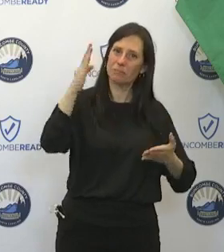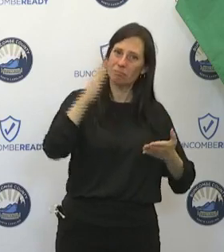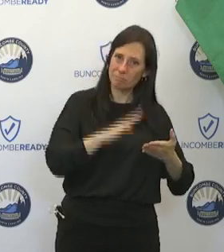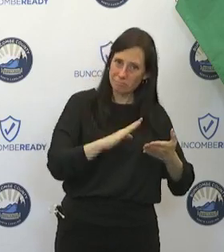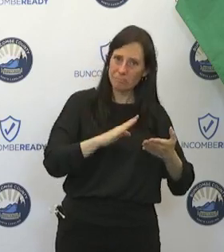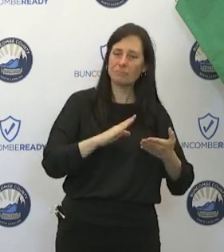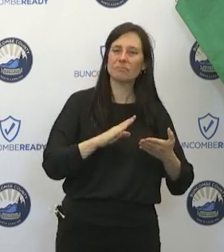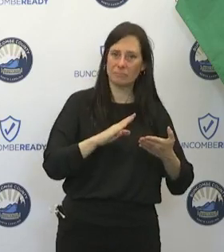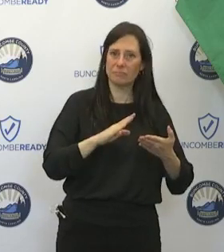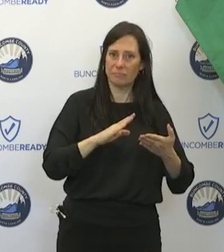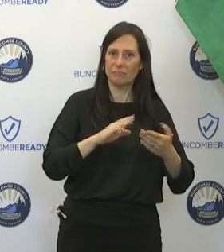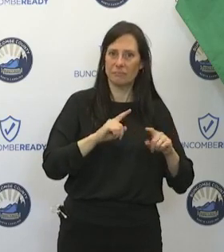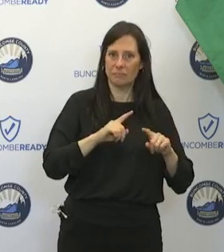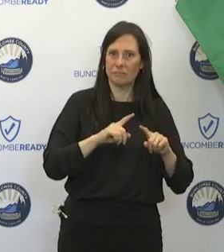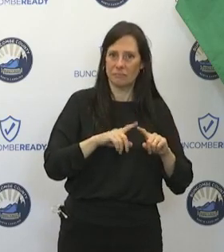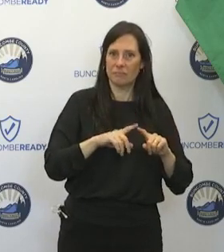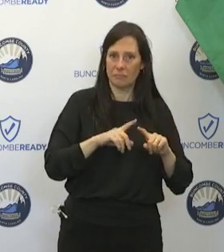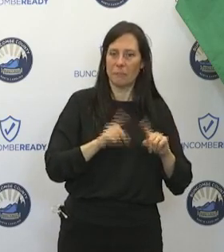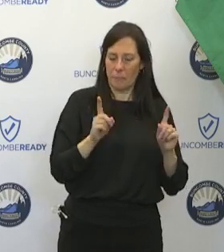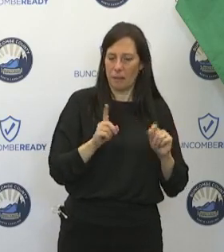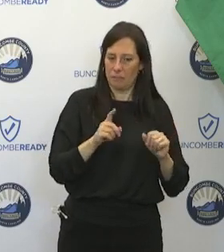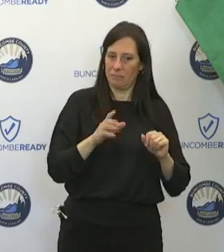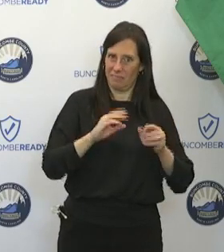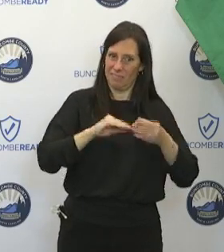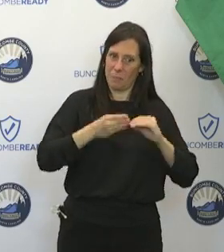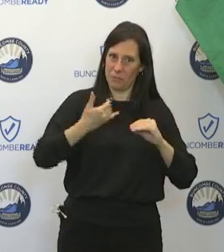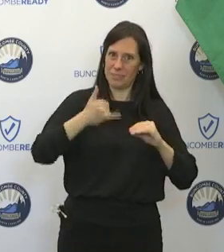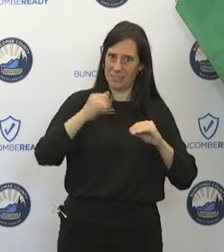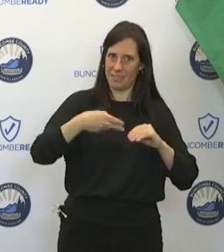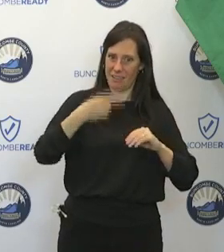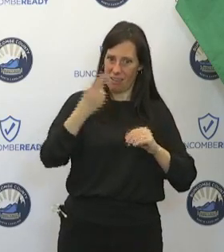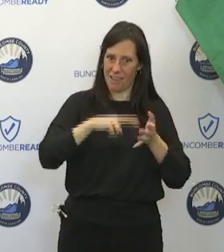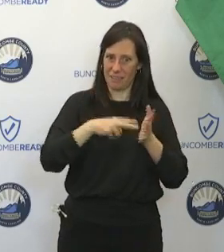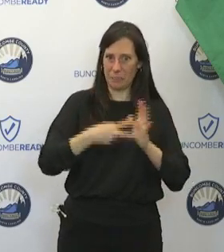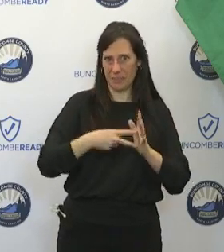to indicate that there's heavy community spread.